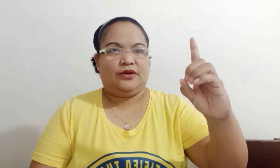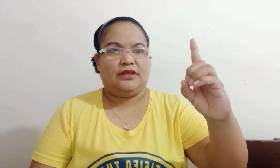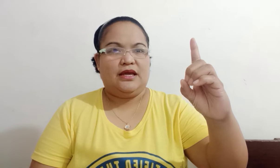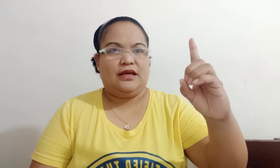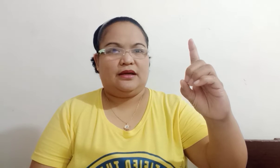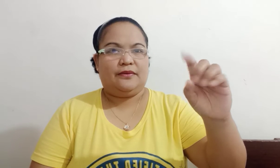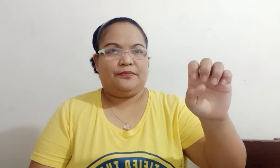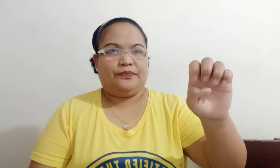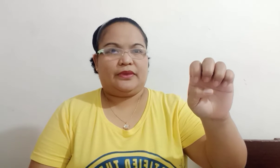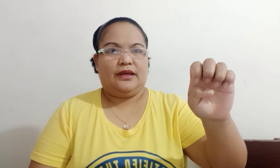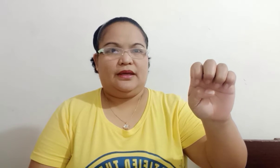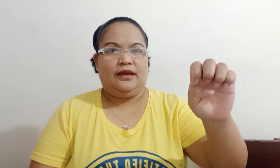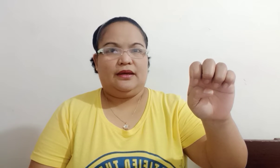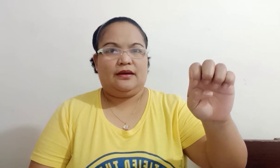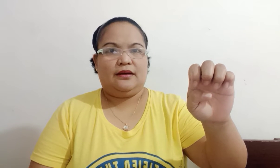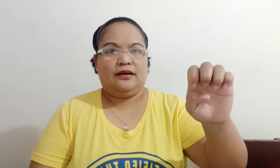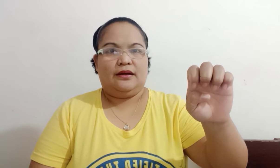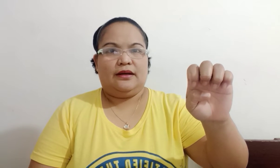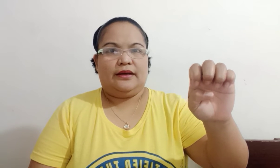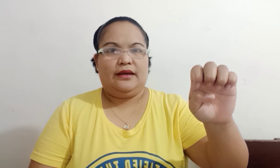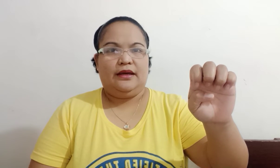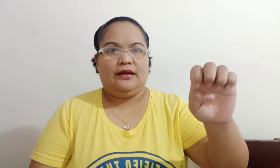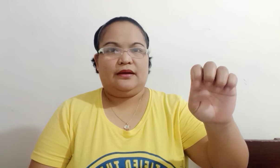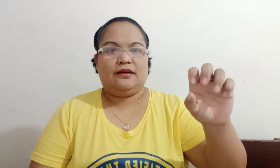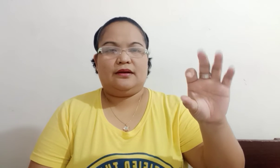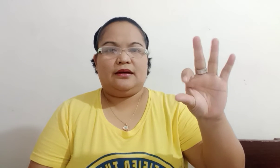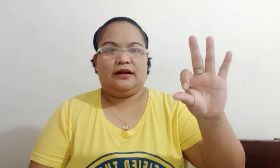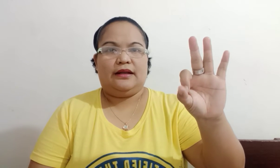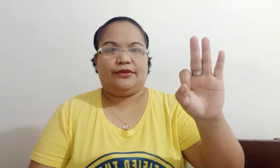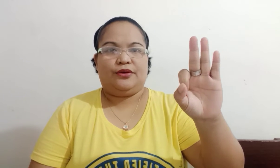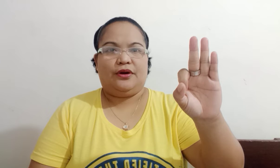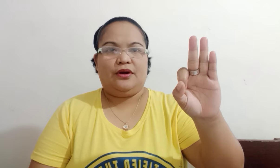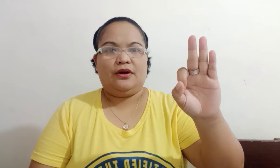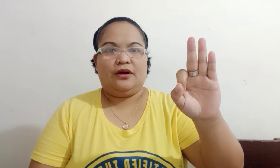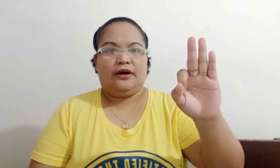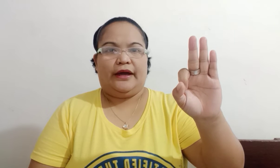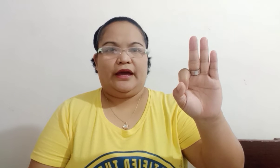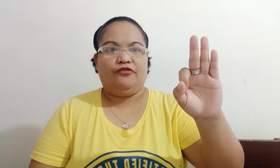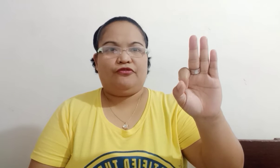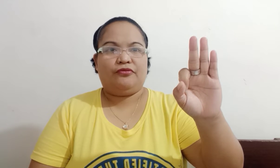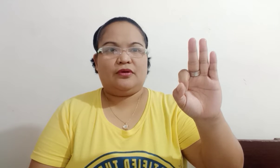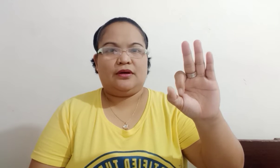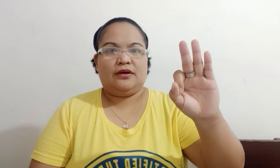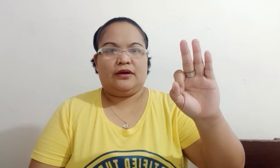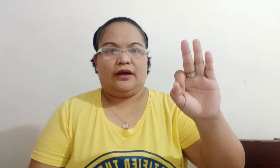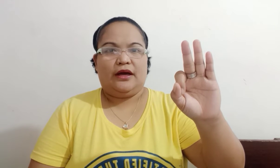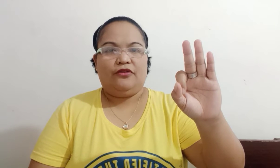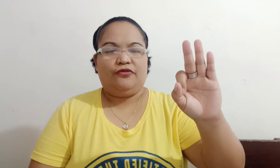D, E, E, letter F, F,